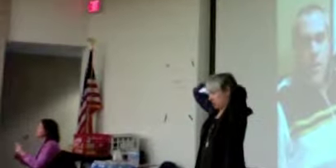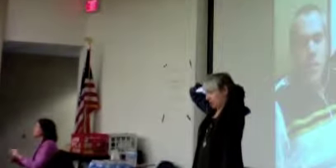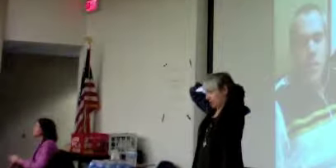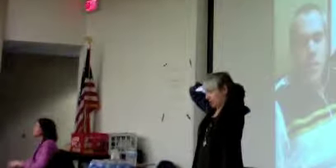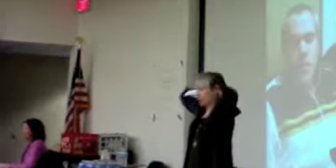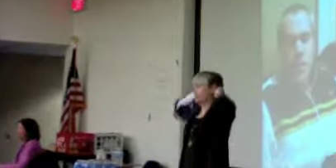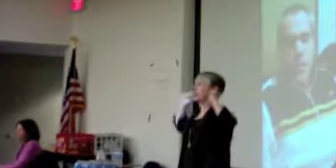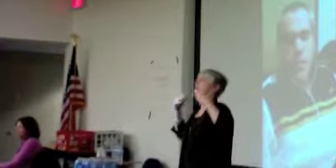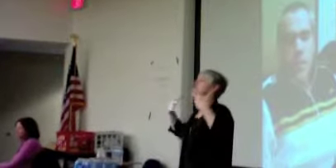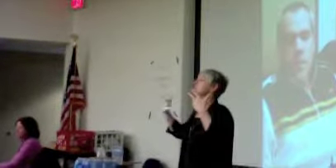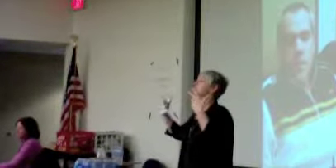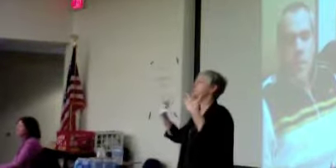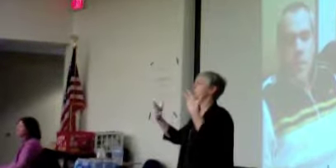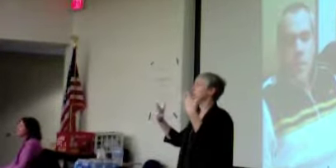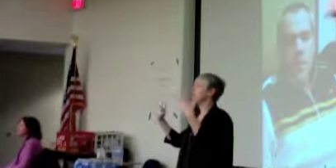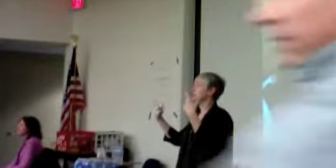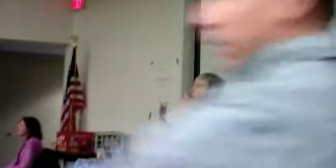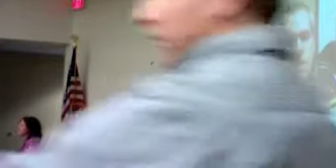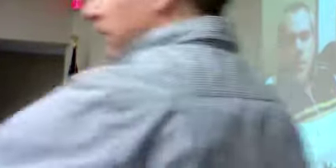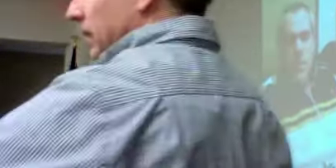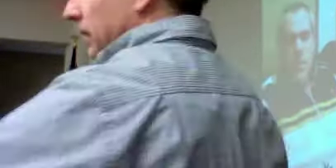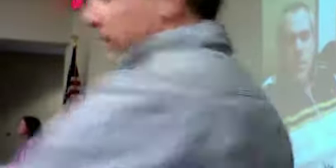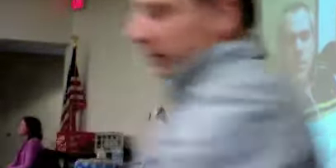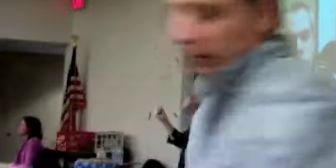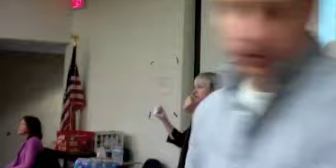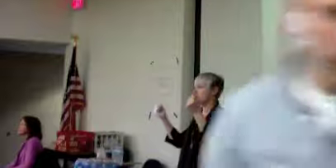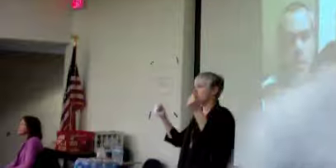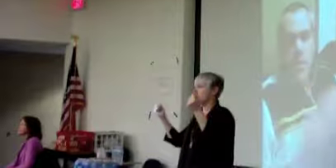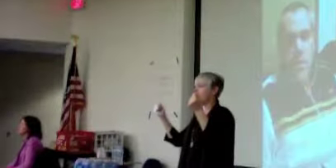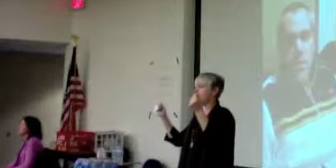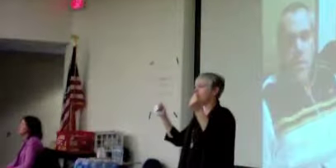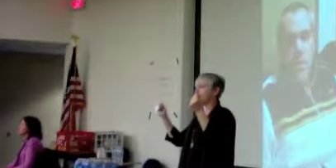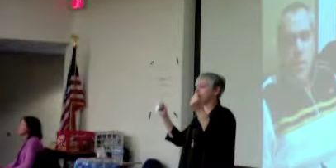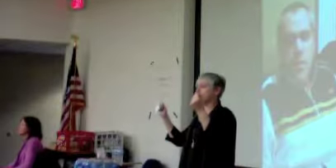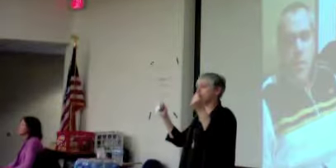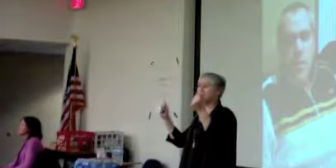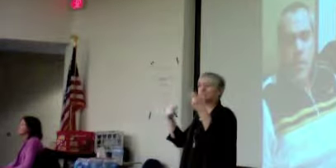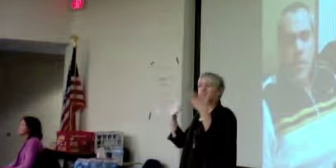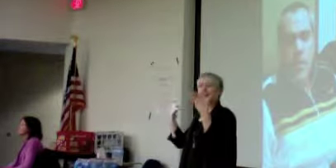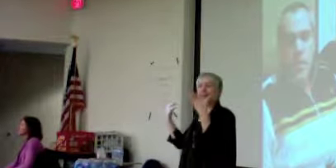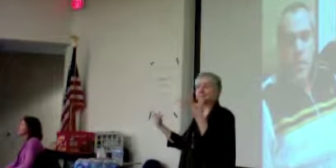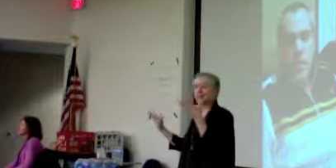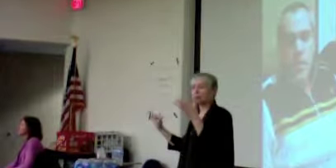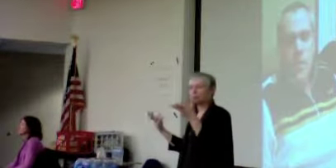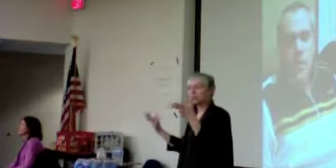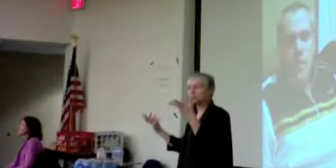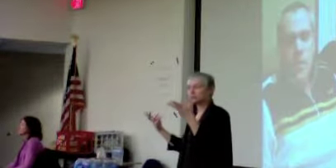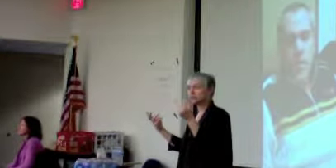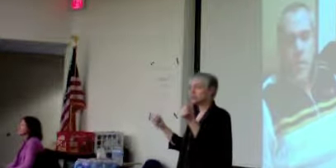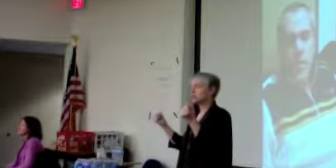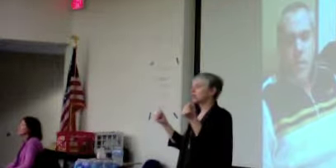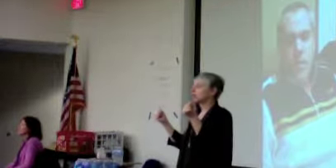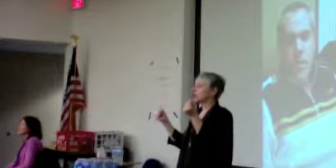I was talking during the break, and I don't know that I made this completely clear. So I'm just going to kind of say it out,